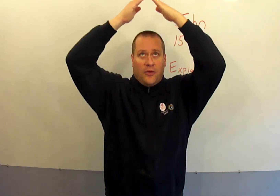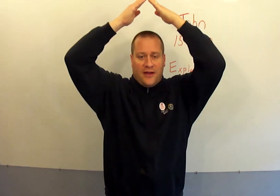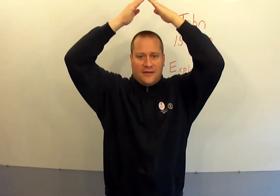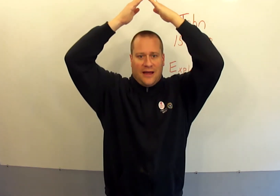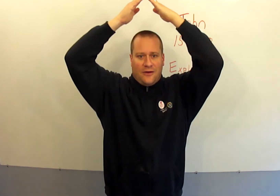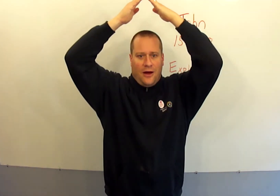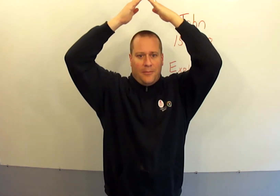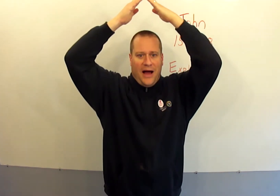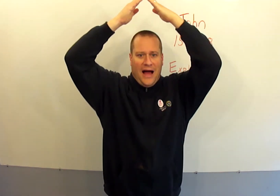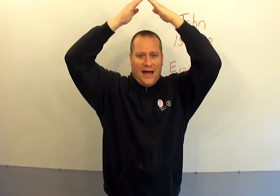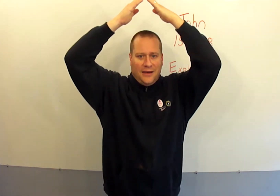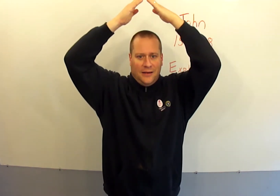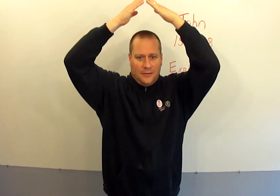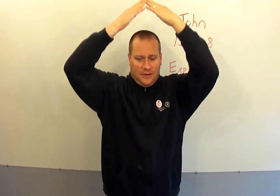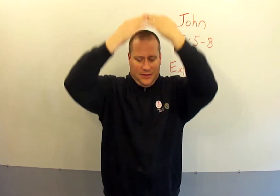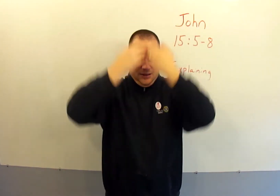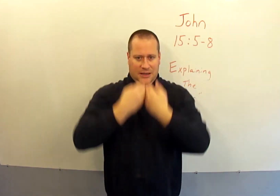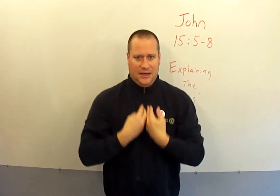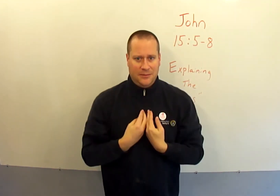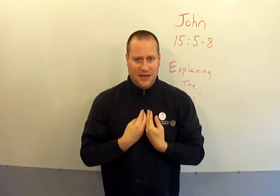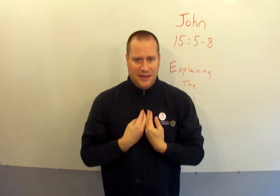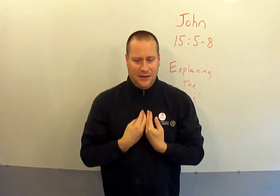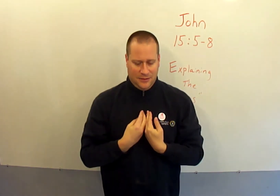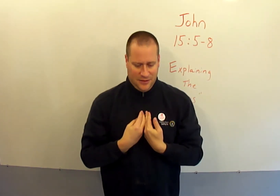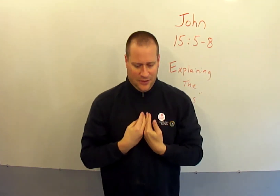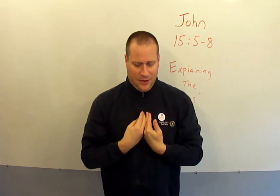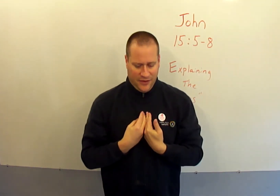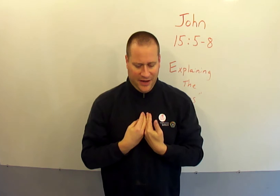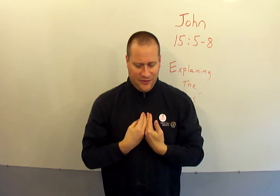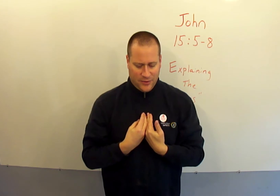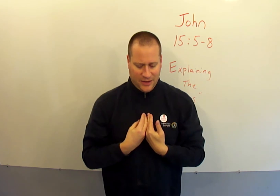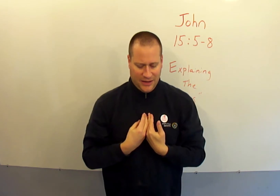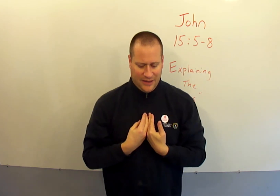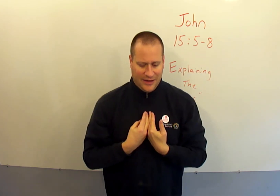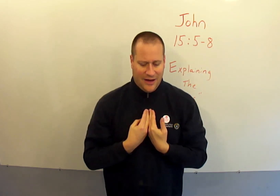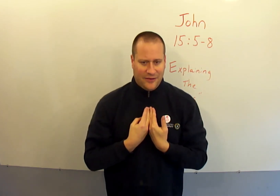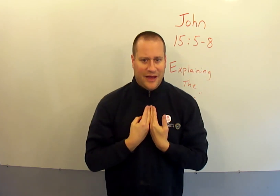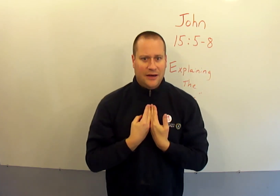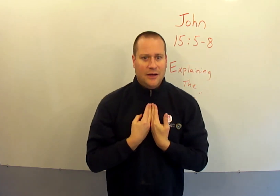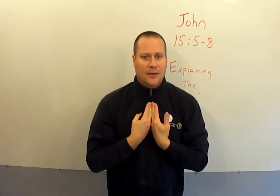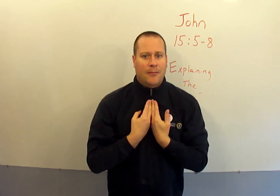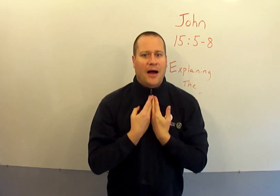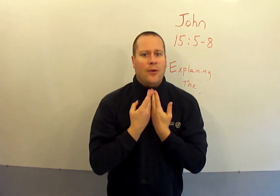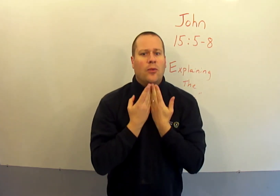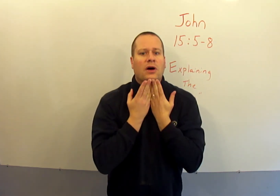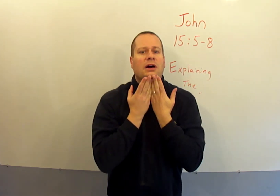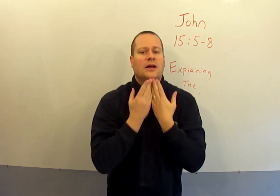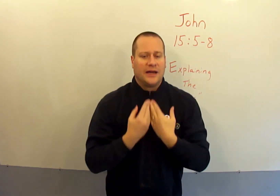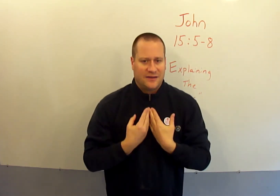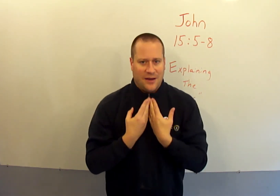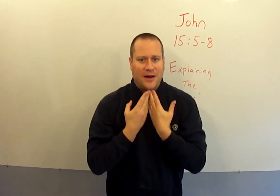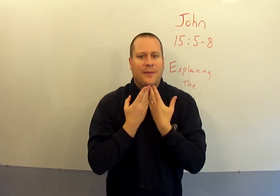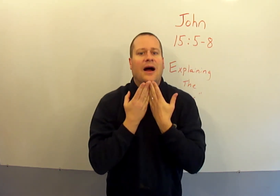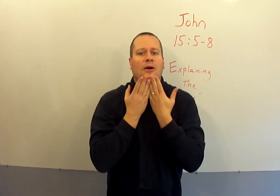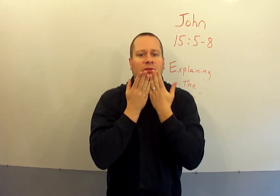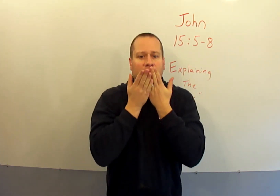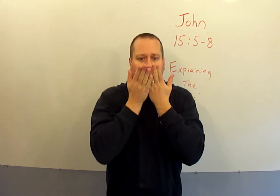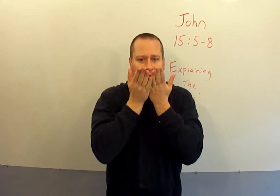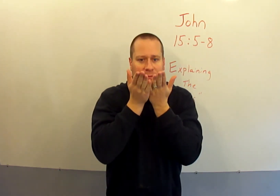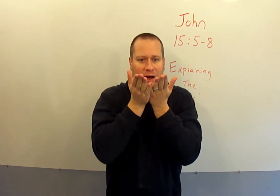hands together, abide in me, so all the hands working together now, and then my word, like it's coming up out of you and out of your mouth,